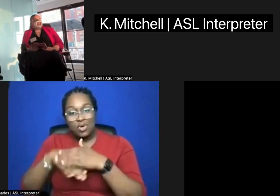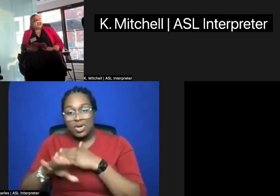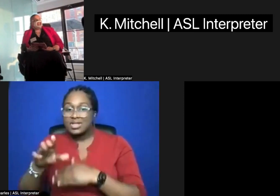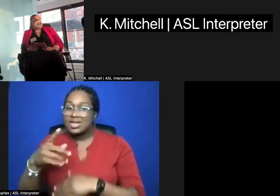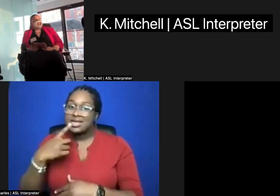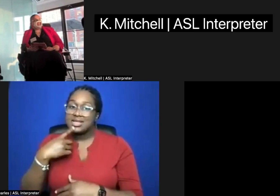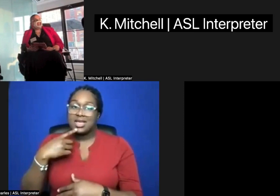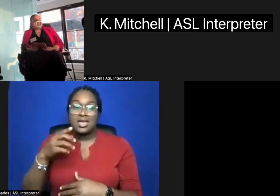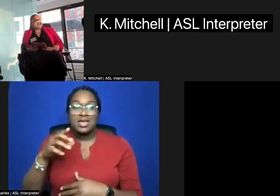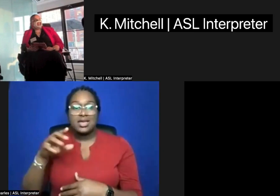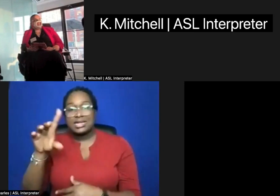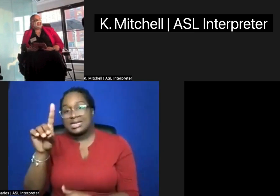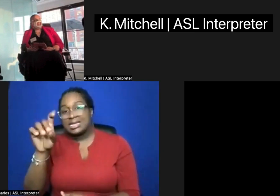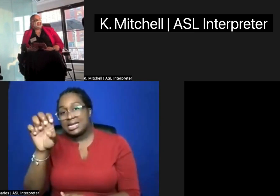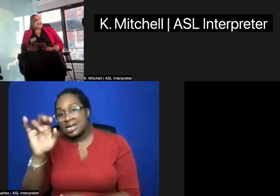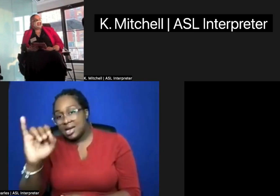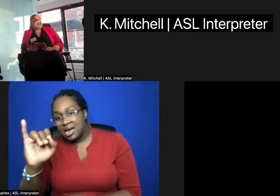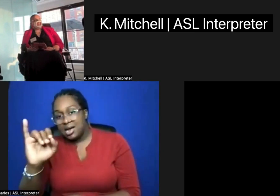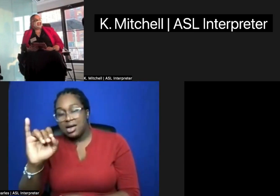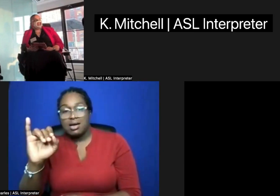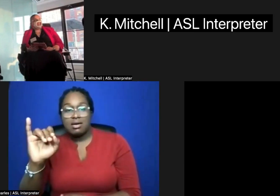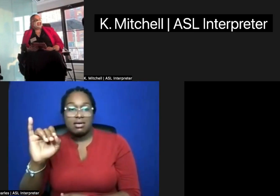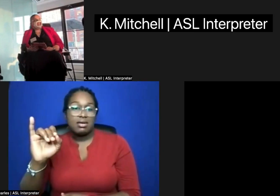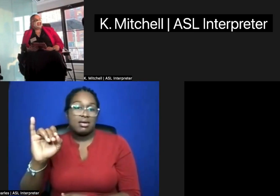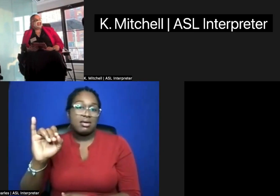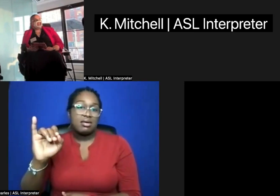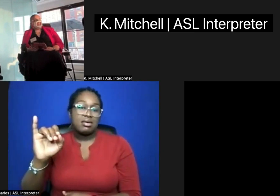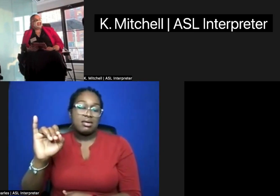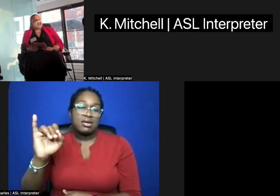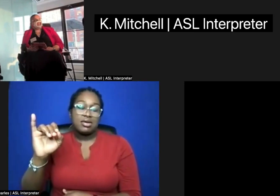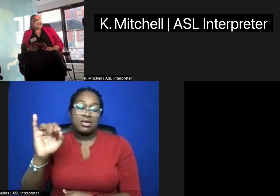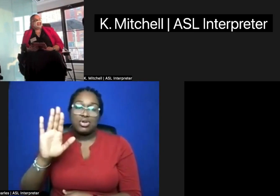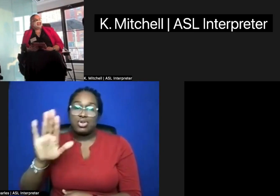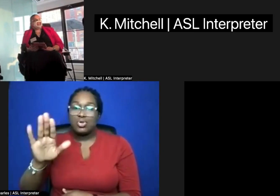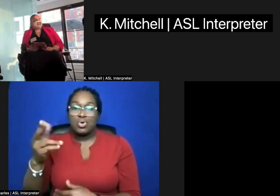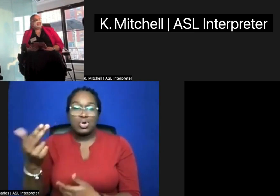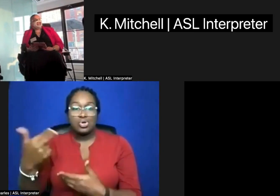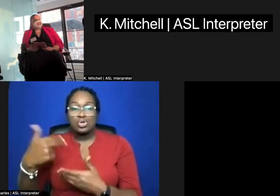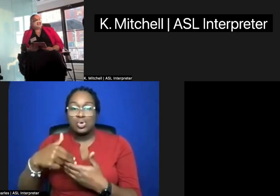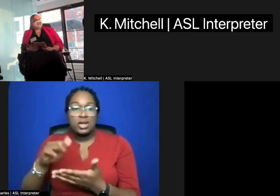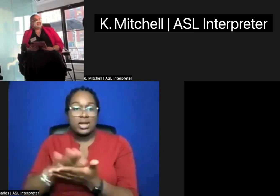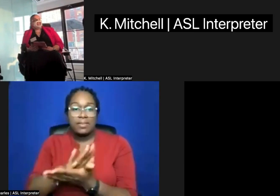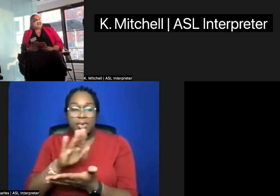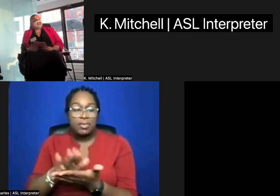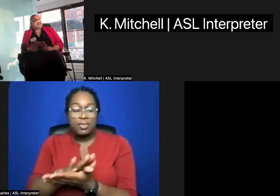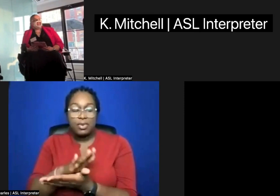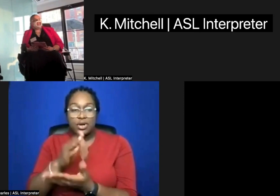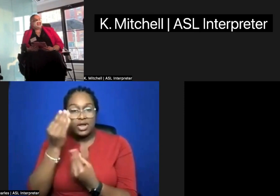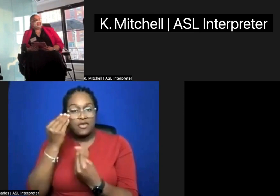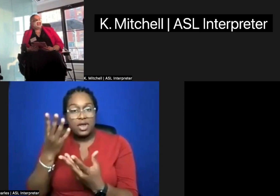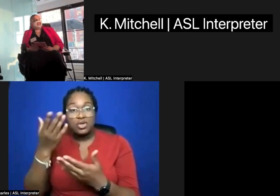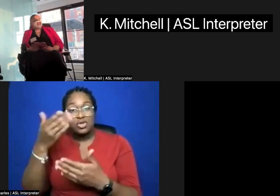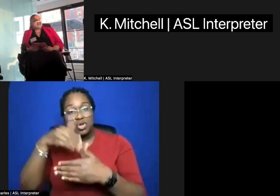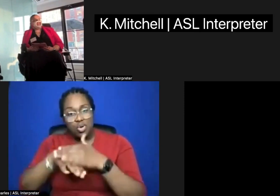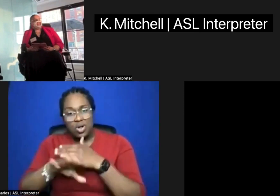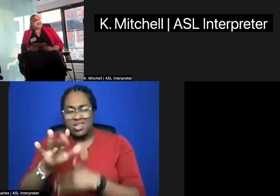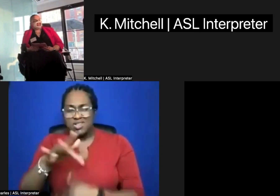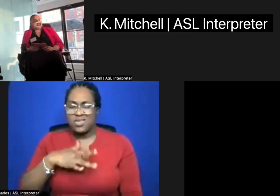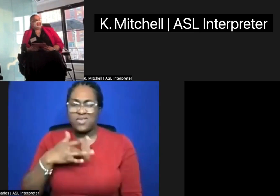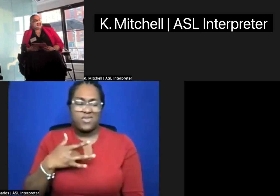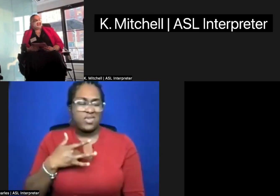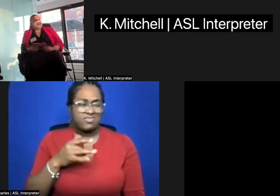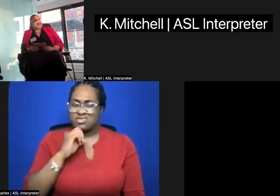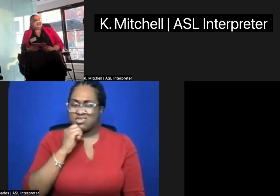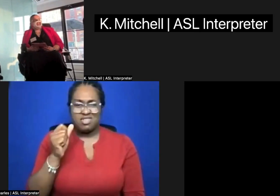DEI or just on your onboarding information they give you, but then when you go in and you feel like they're not practicing what